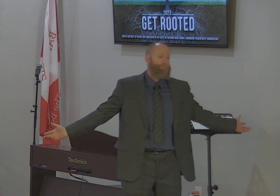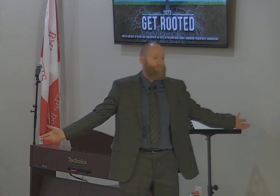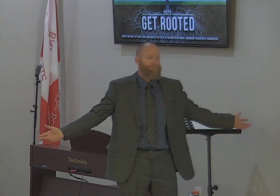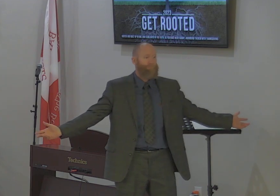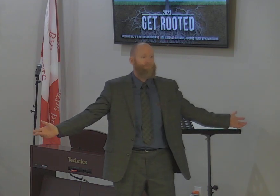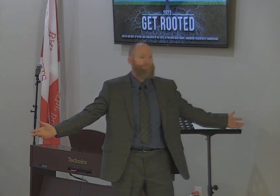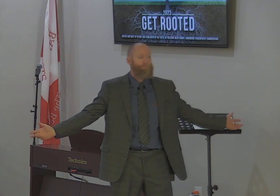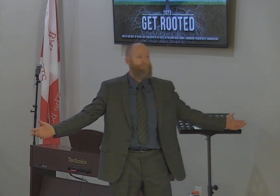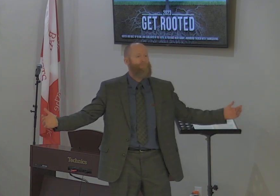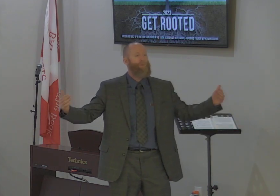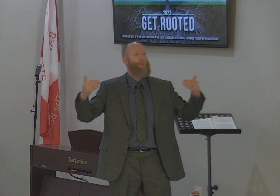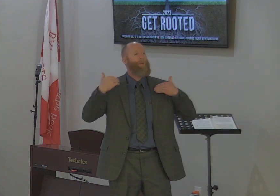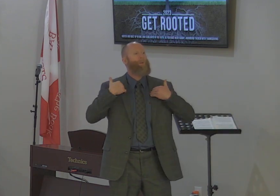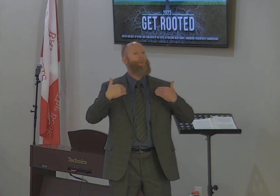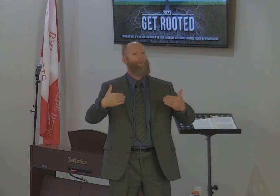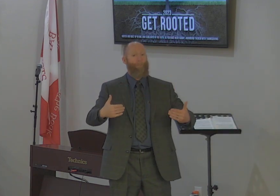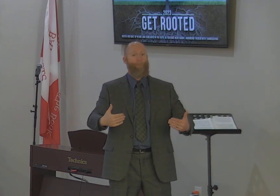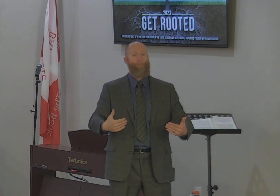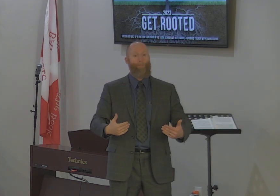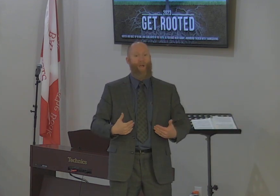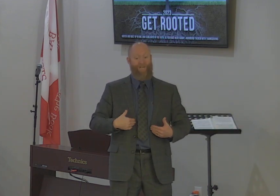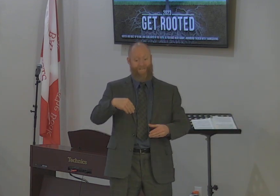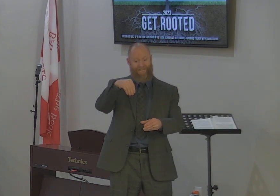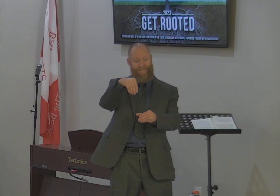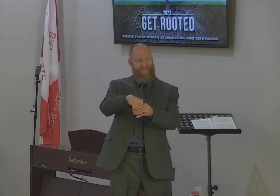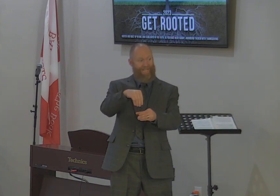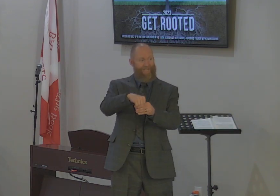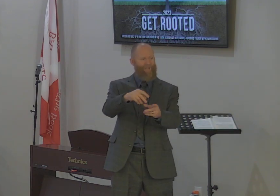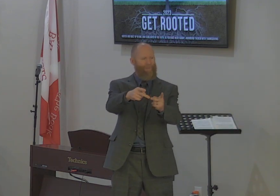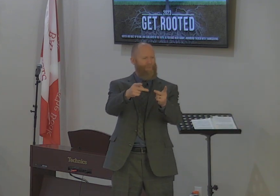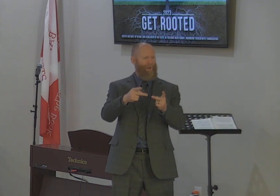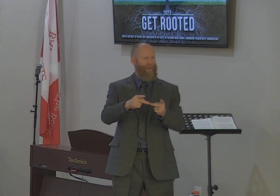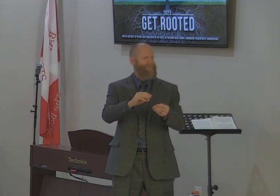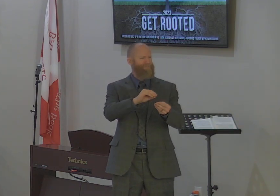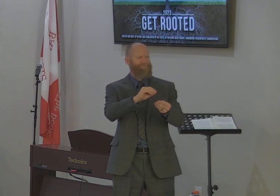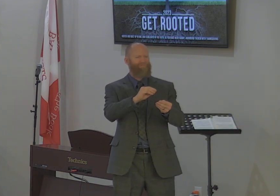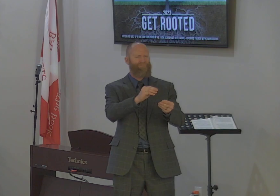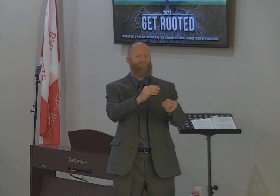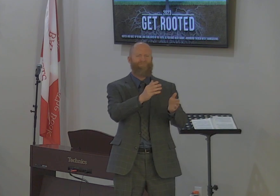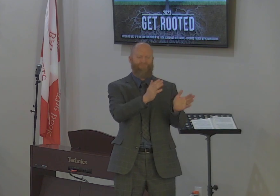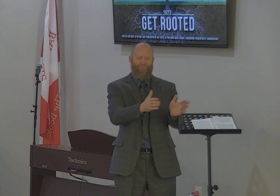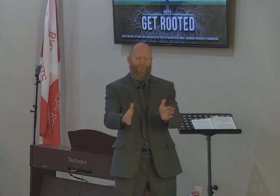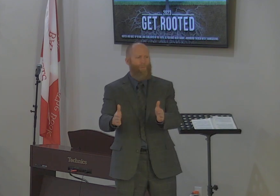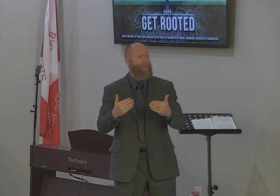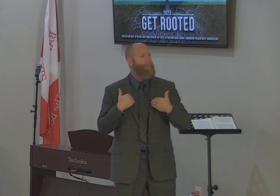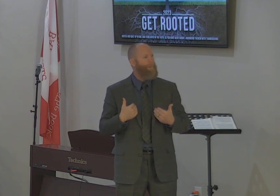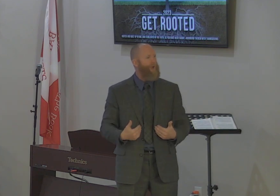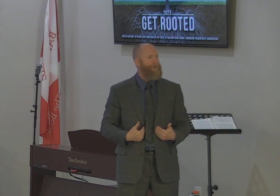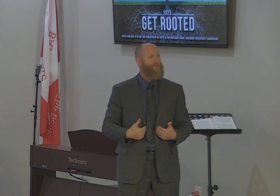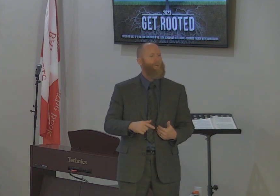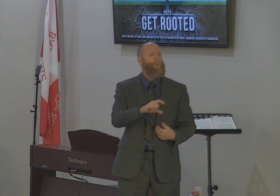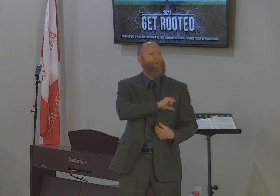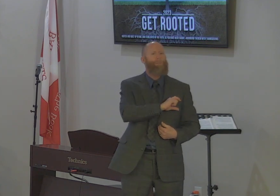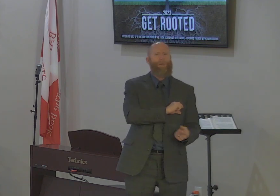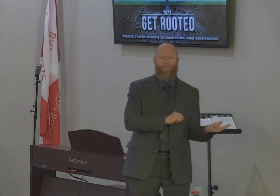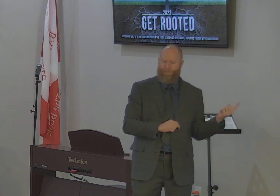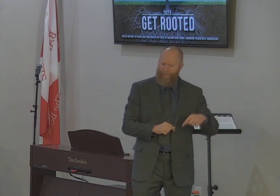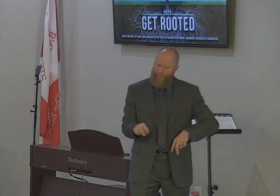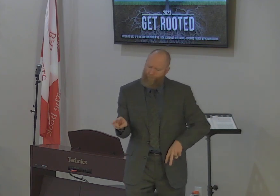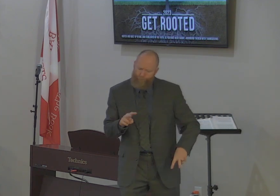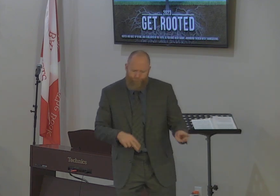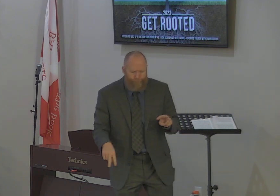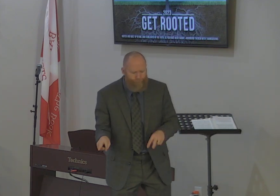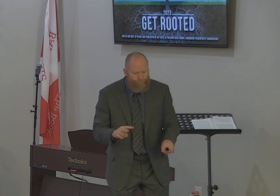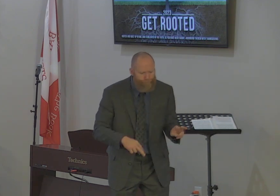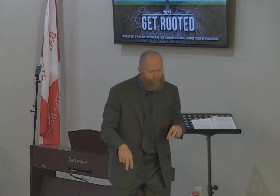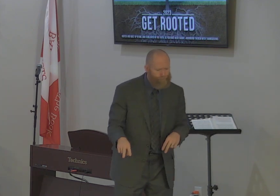When the body came to the morgue that day, basically from being shot, the police came, investigated it, and they took